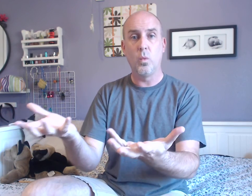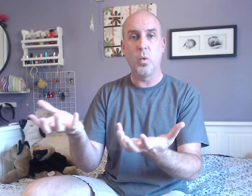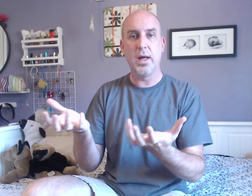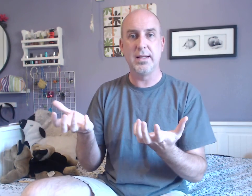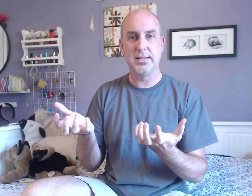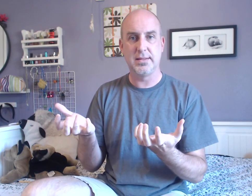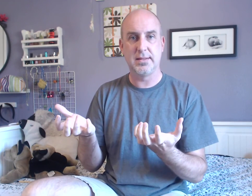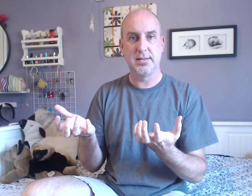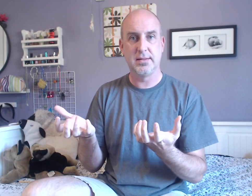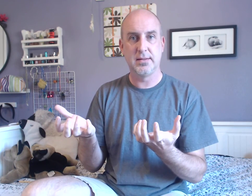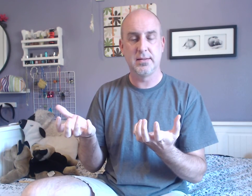want